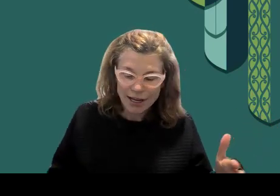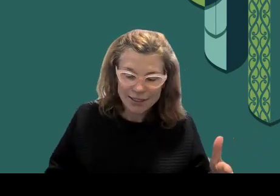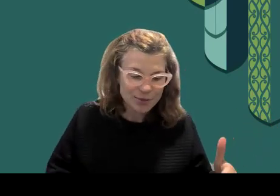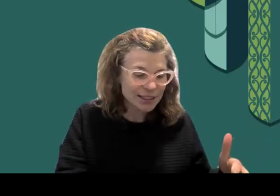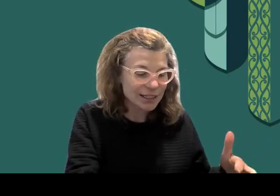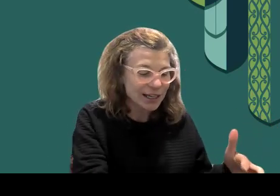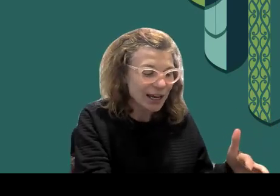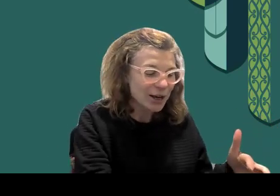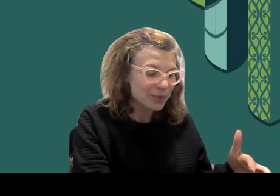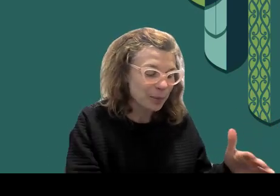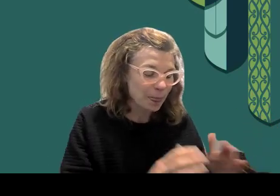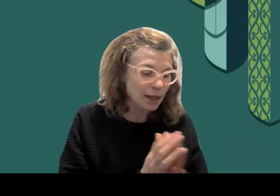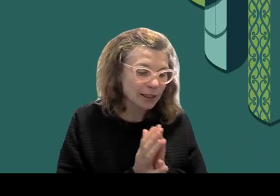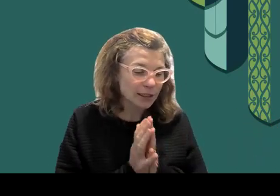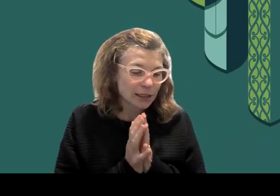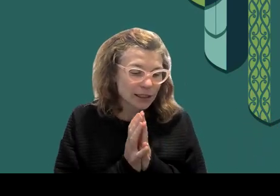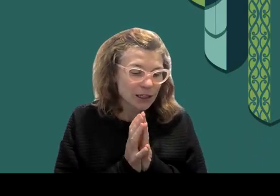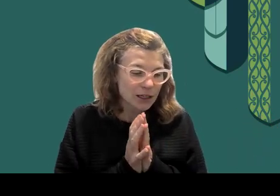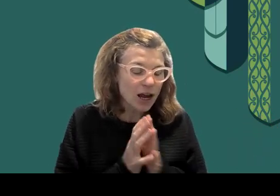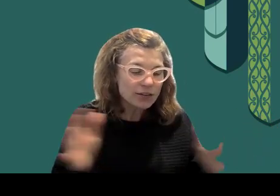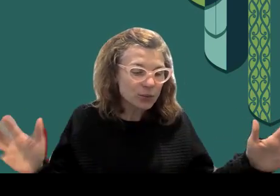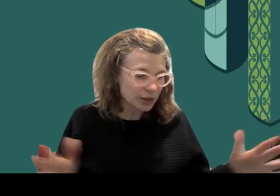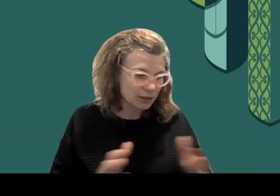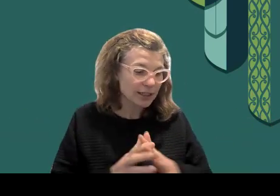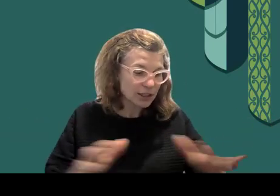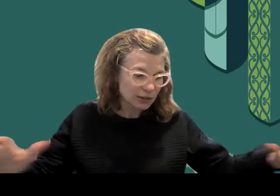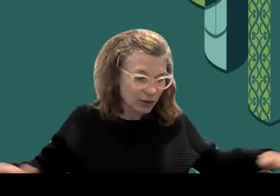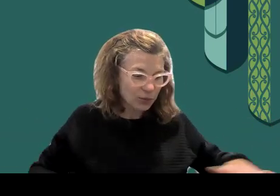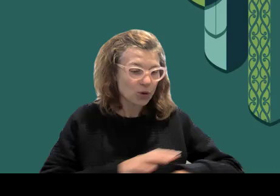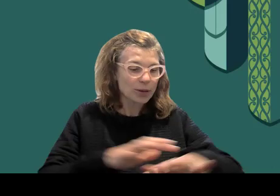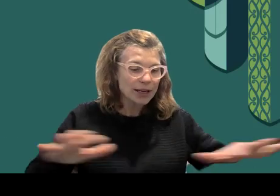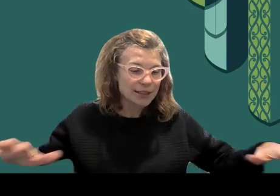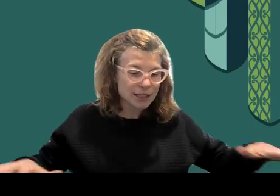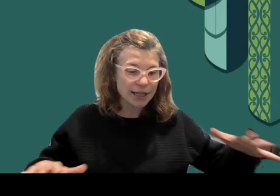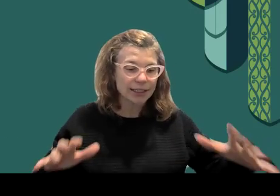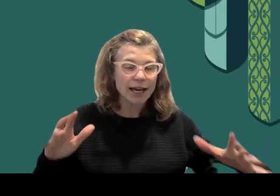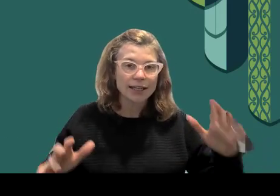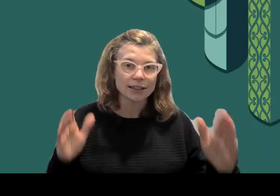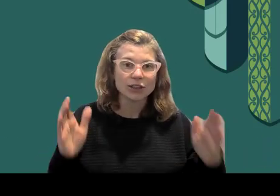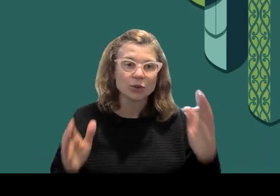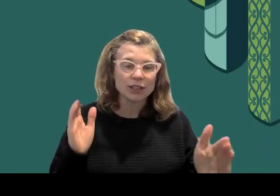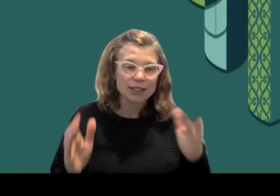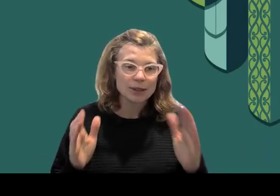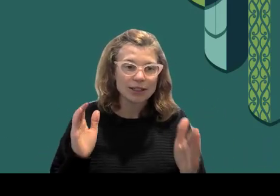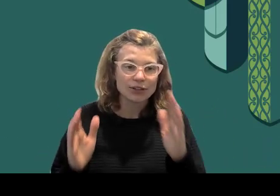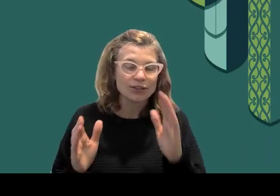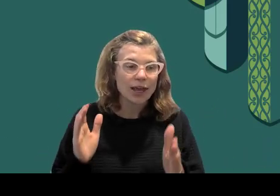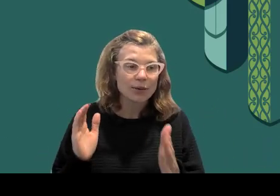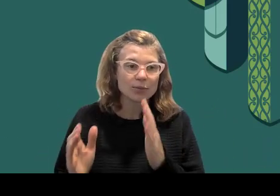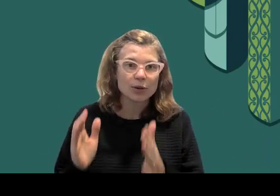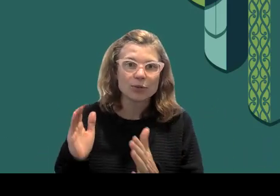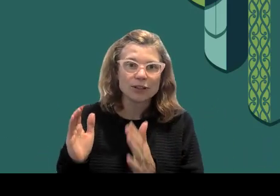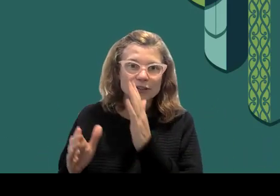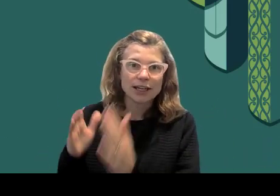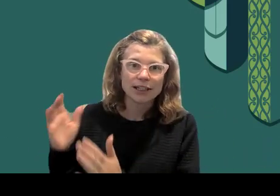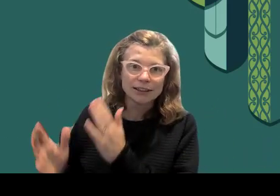got. And someone said, like, life or workplace is like a garden. You wouldn't expect every flower